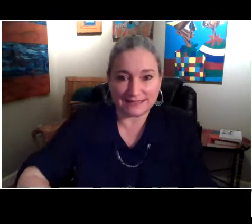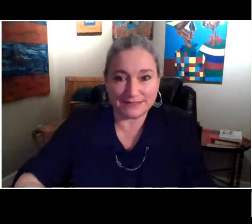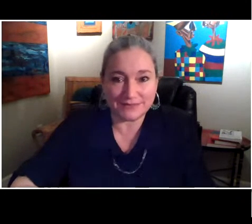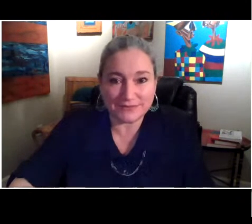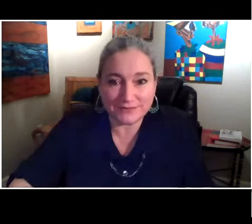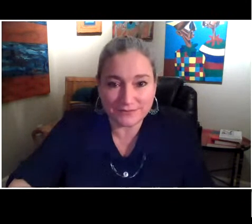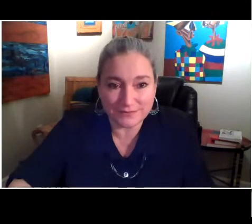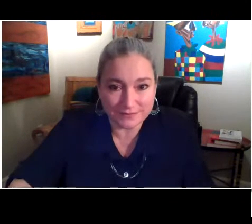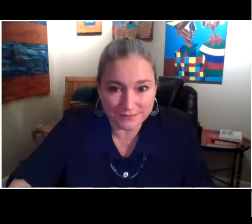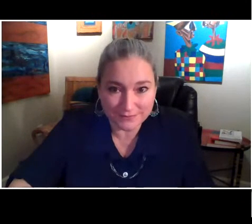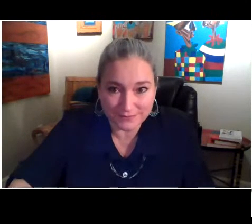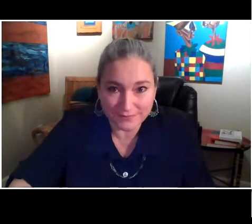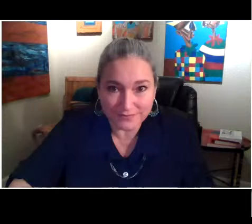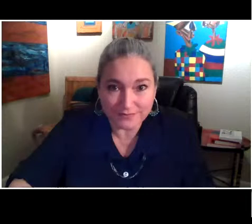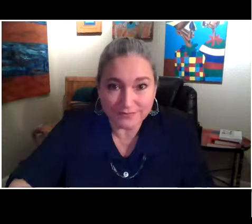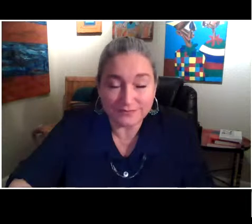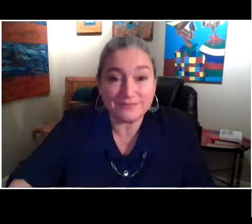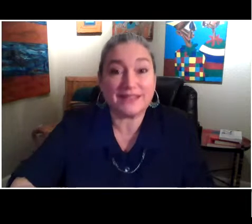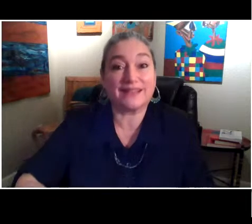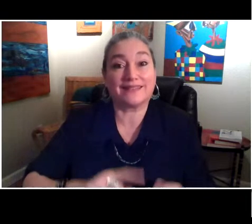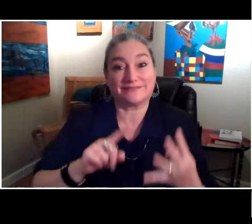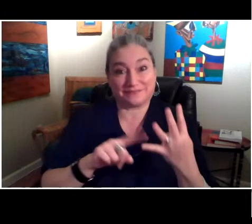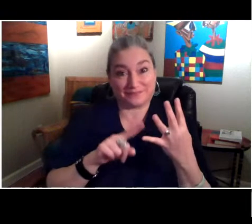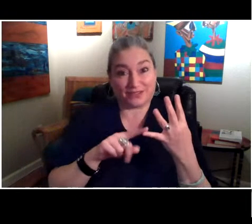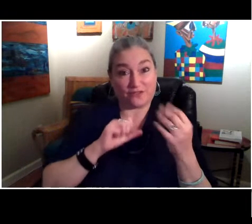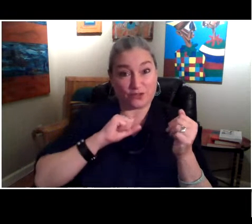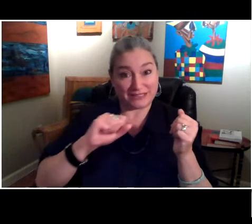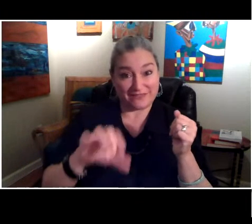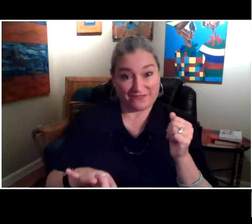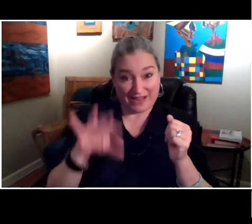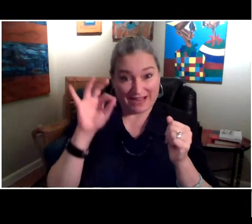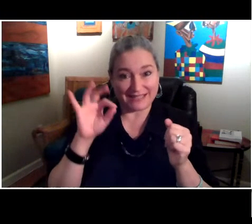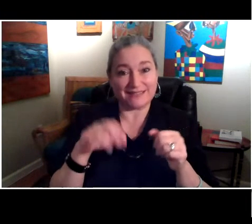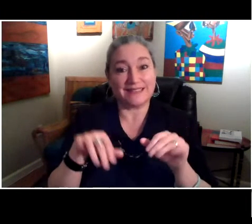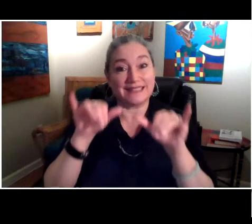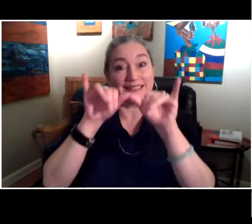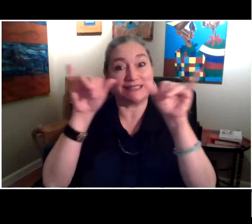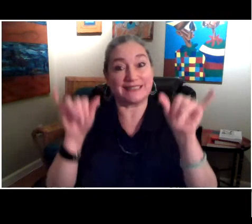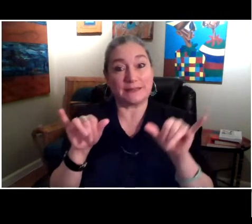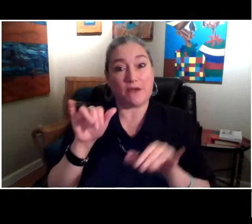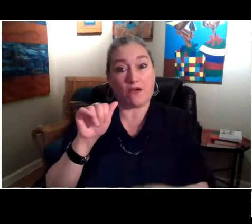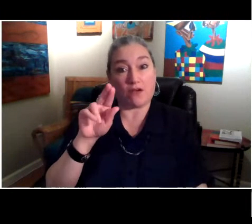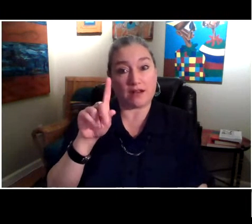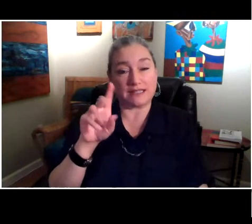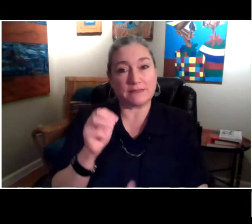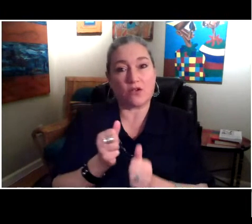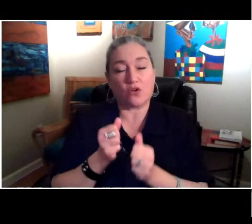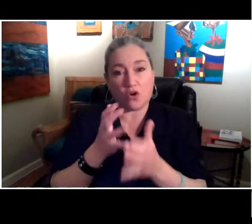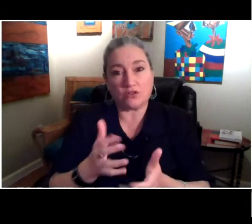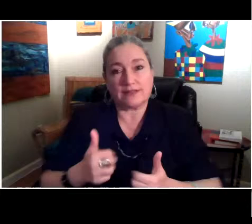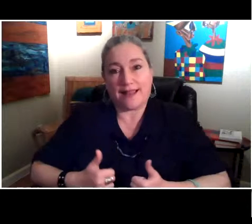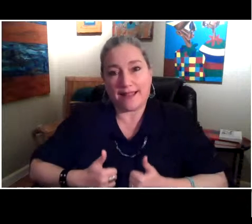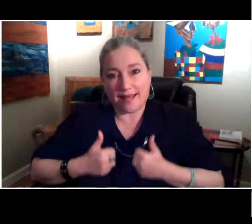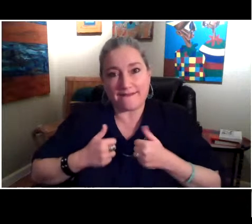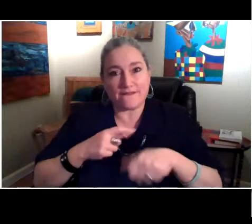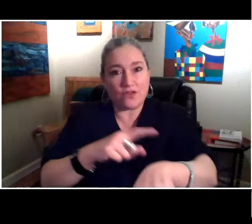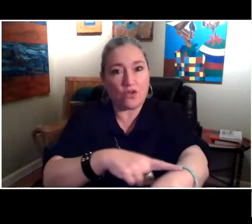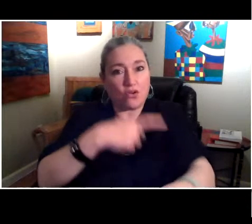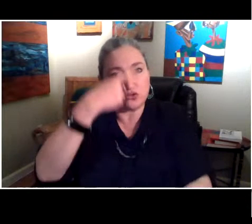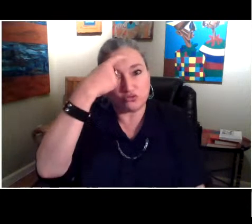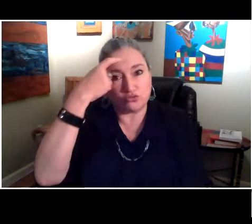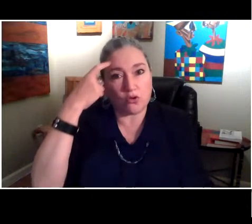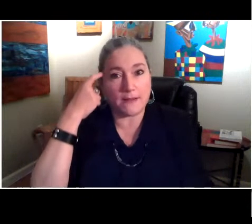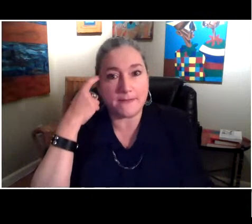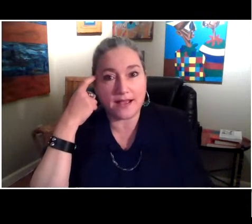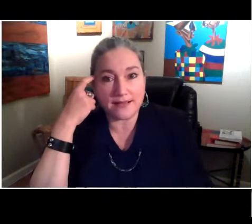hearing could also benefit from a school for the deaf. Next slide. The fourth resistance art finding